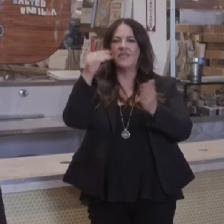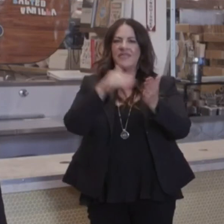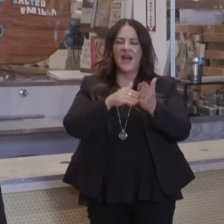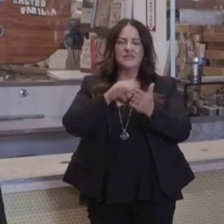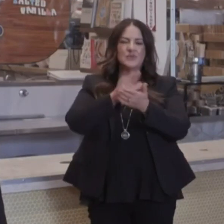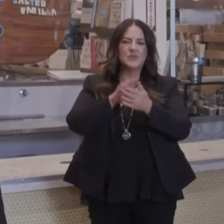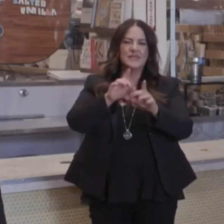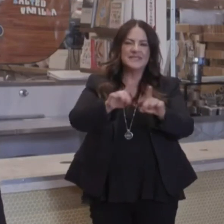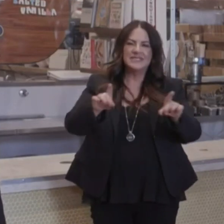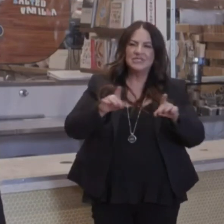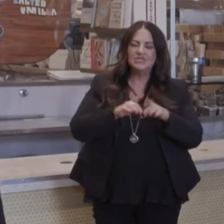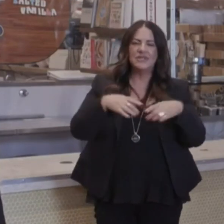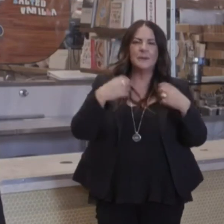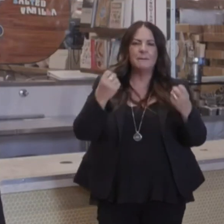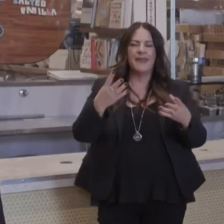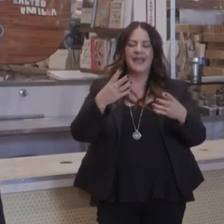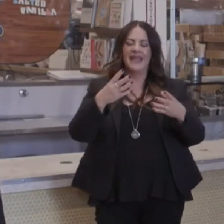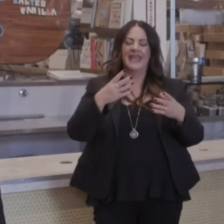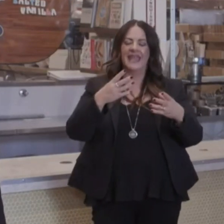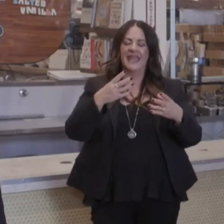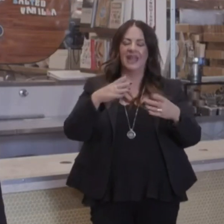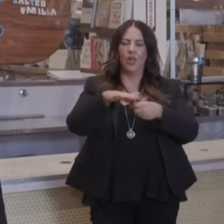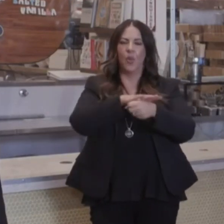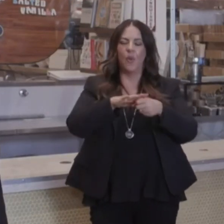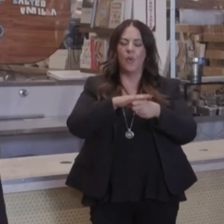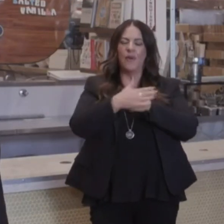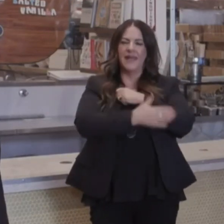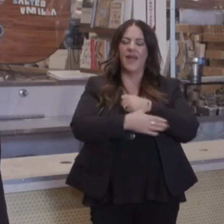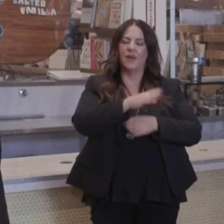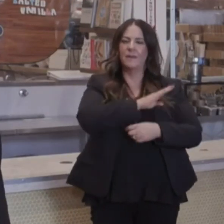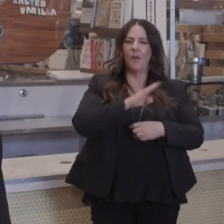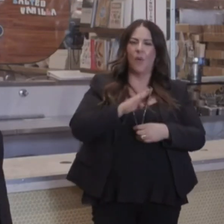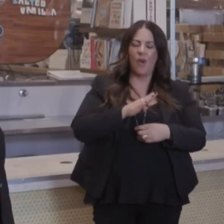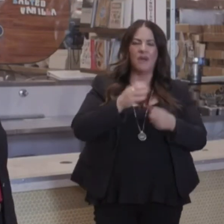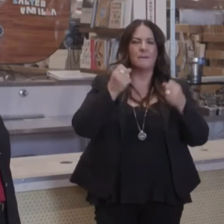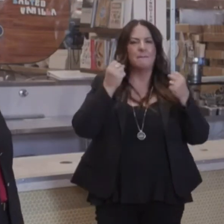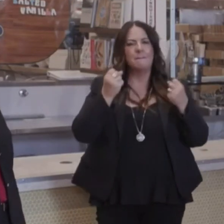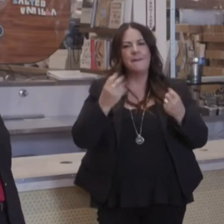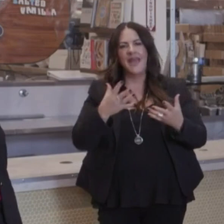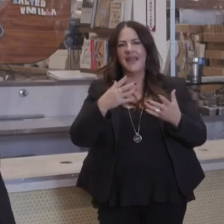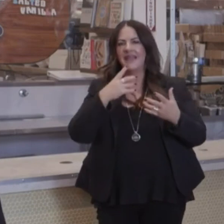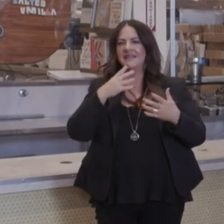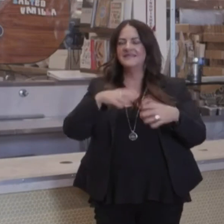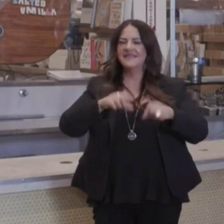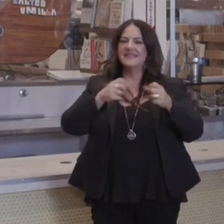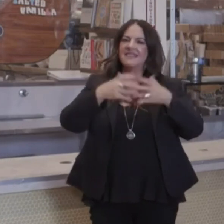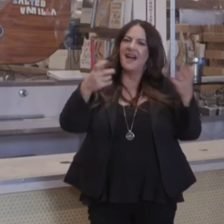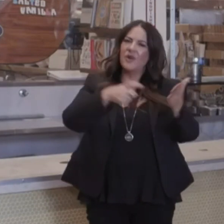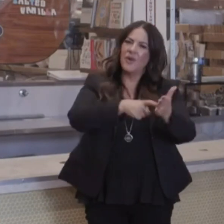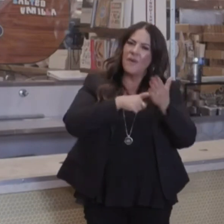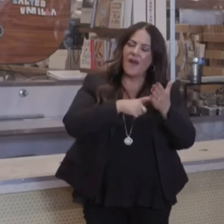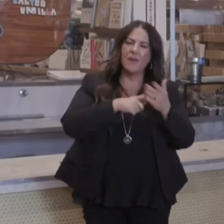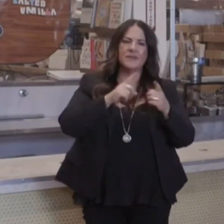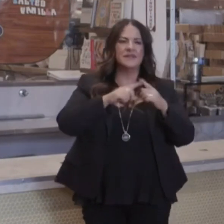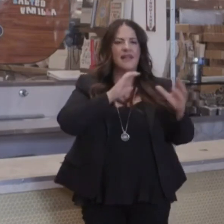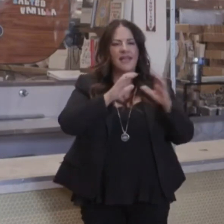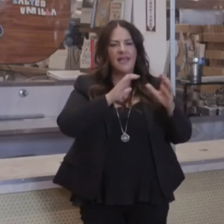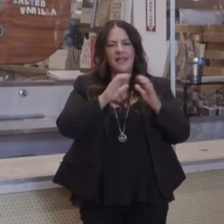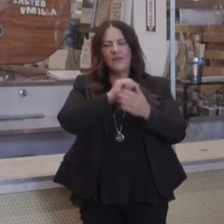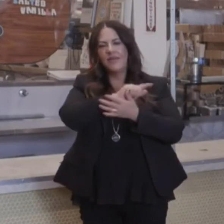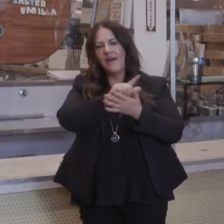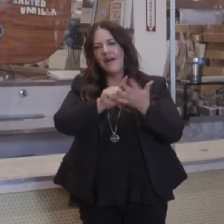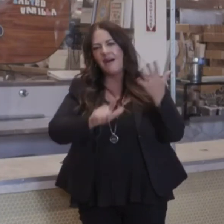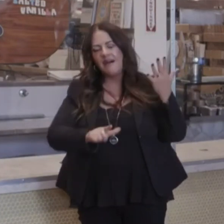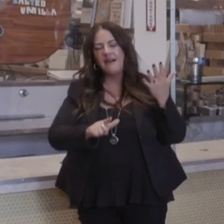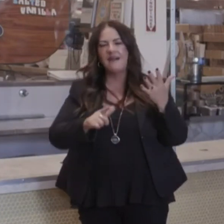different independent county elected boards, et cetera. Size and scale and scope requires some consideration, nuance, like everything we're doing with the size of